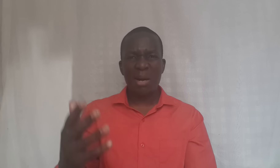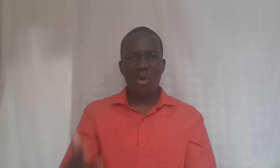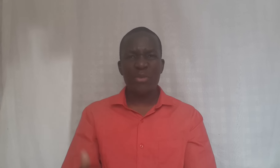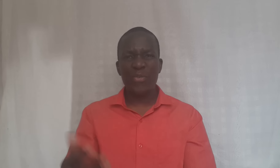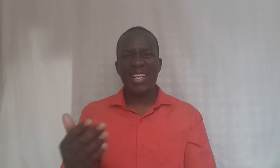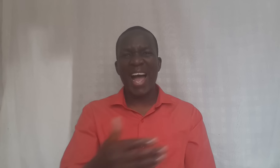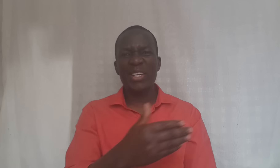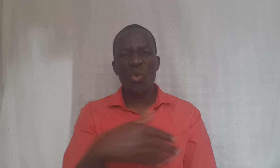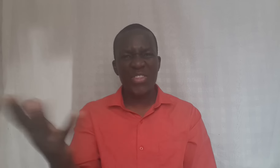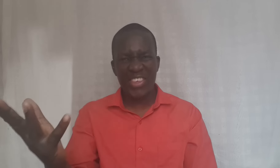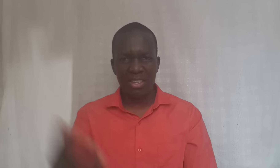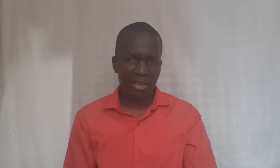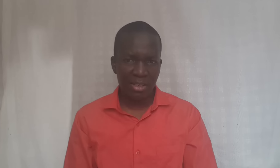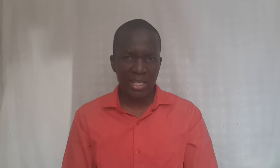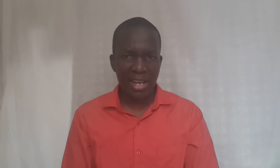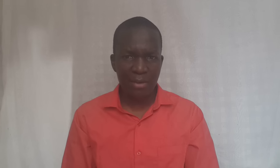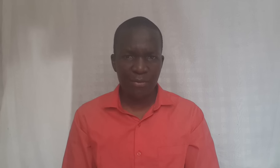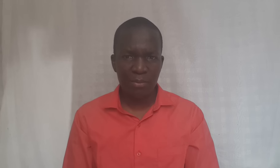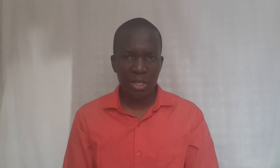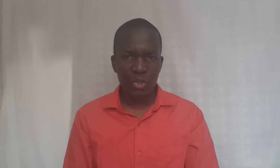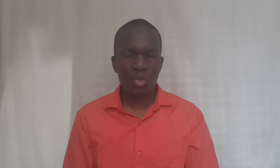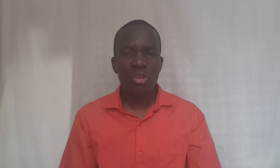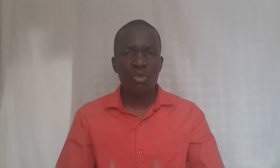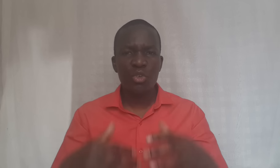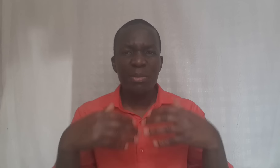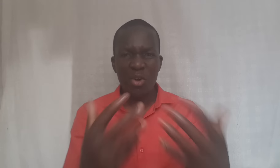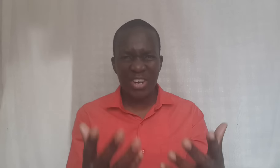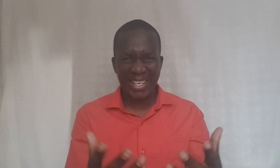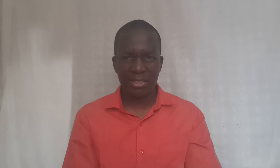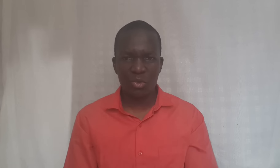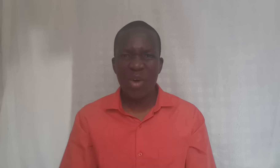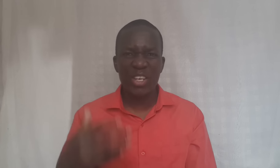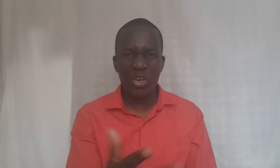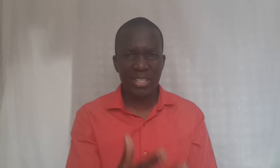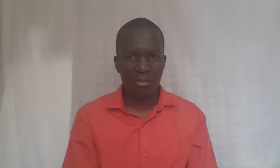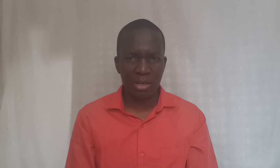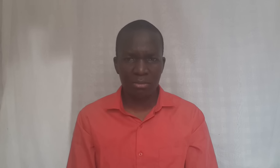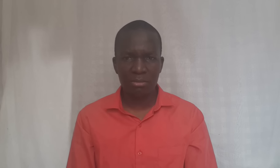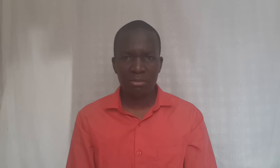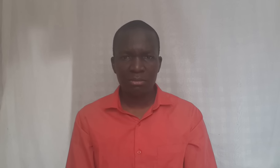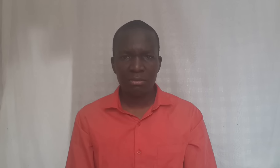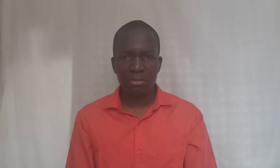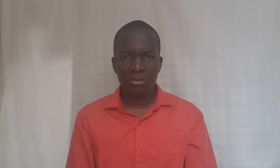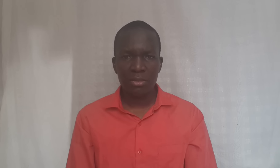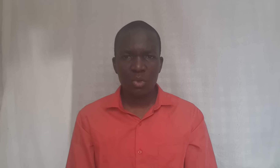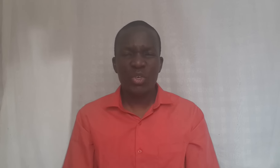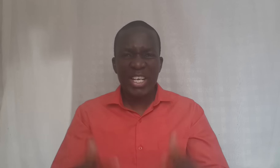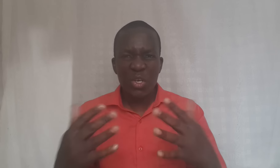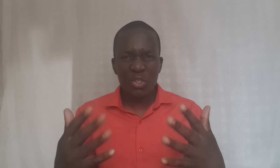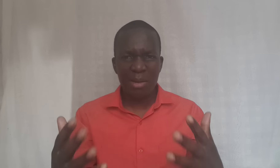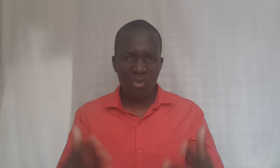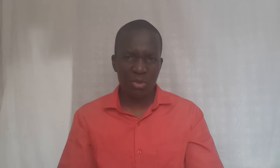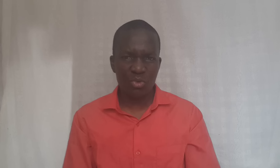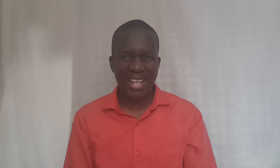someone feel unworthy in life. So to demoralize, to annoy someone, to reduce someone to